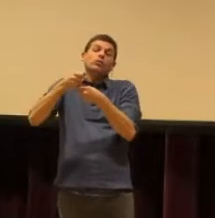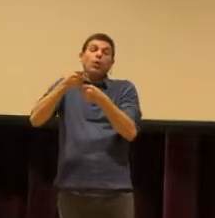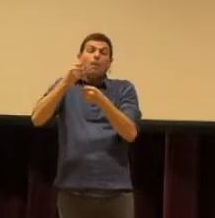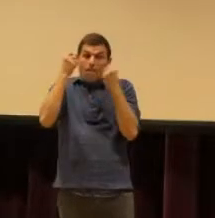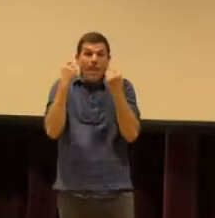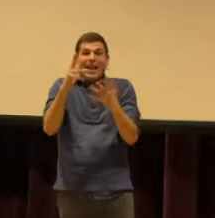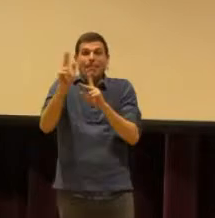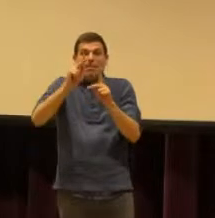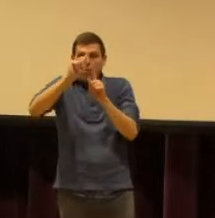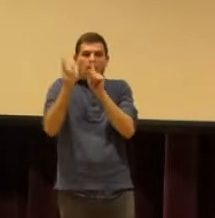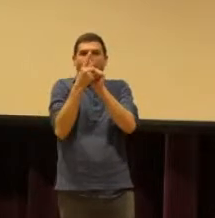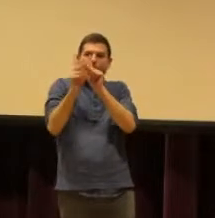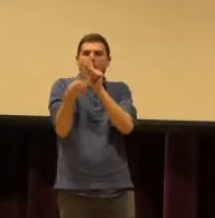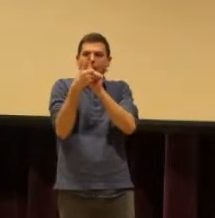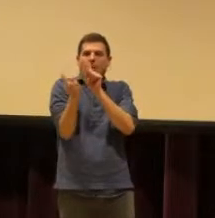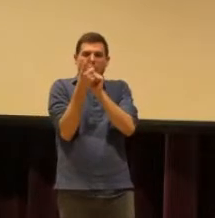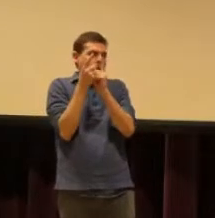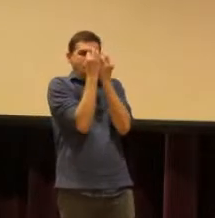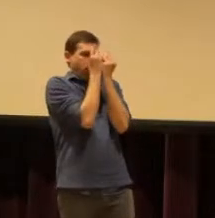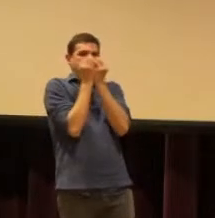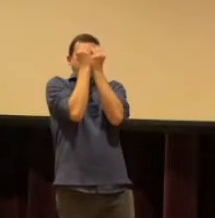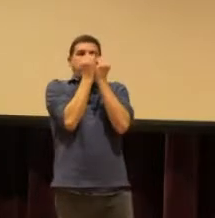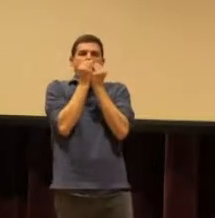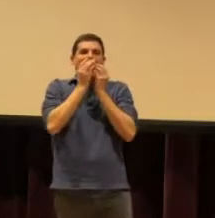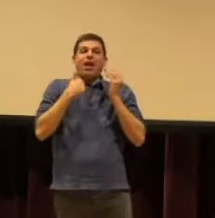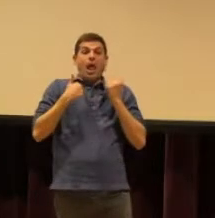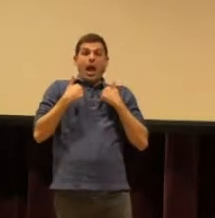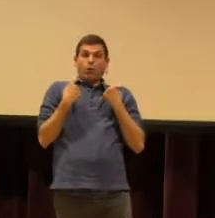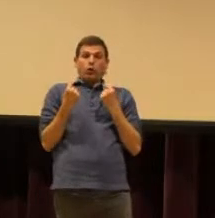all, hello, who are you?